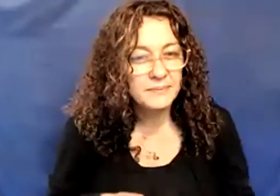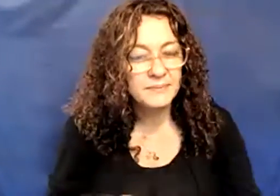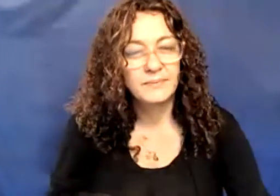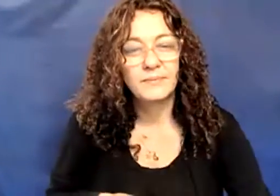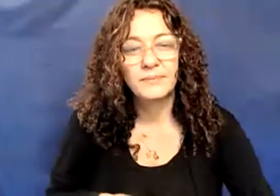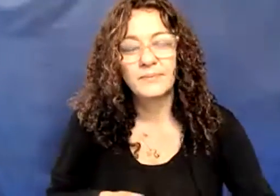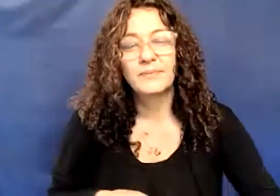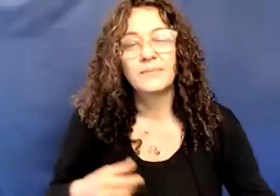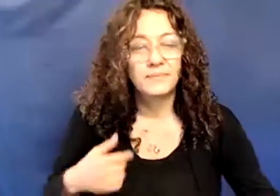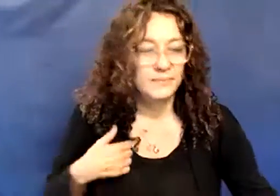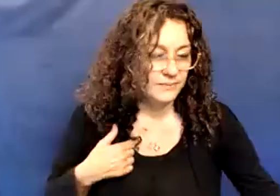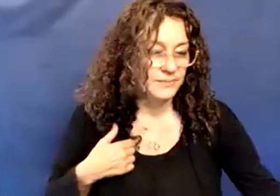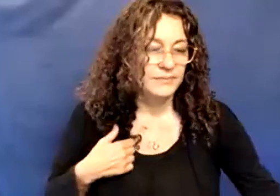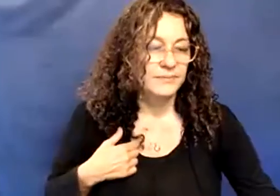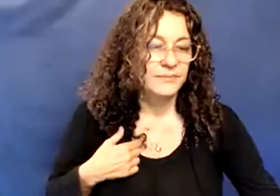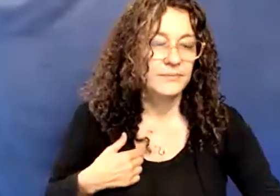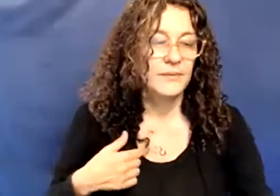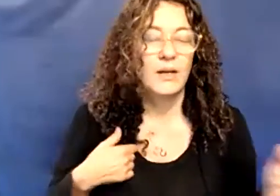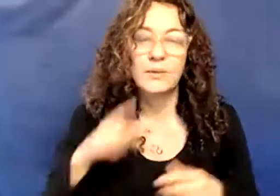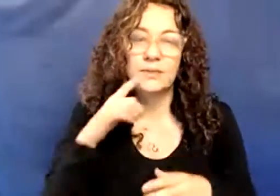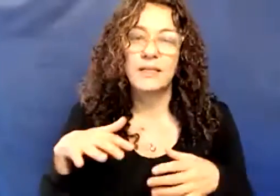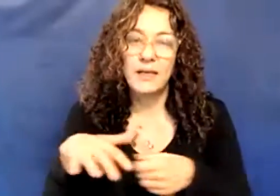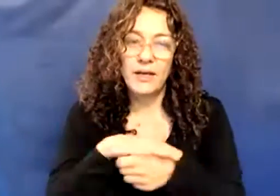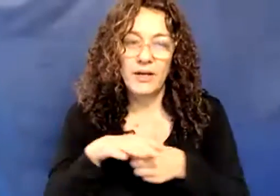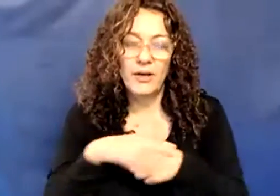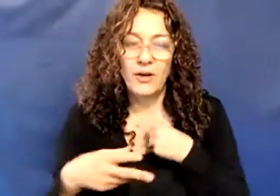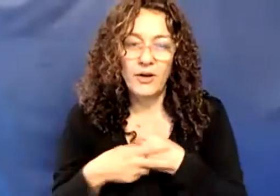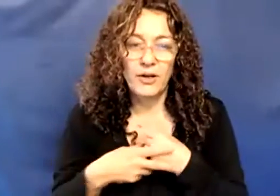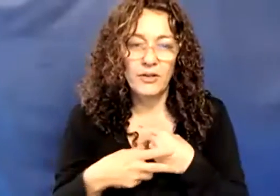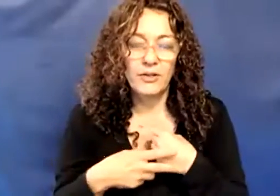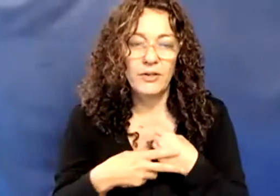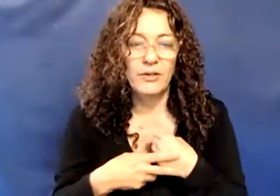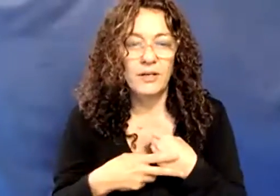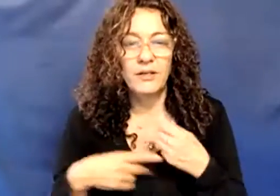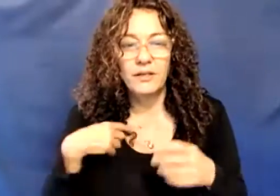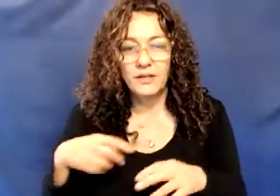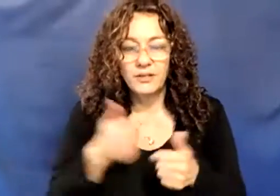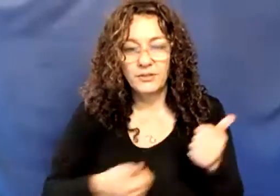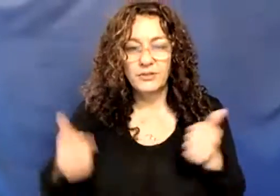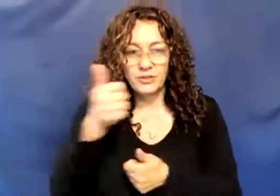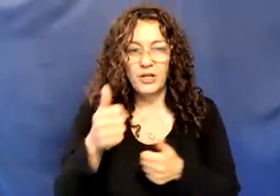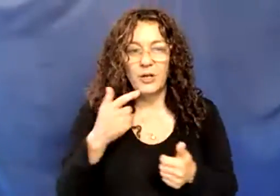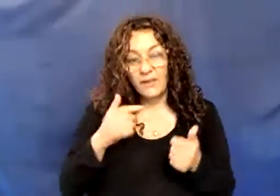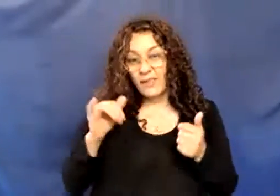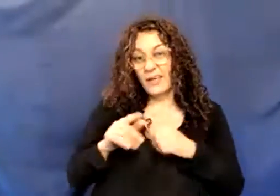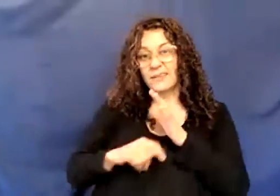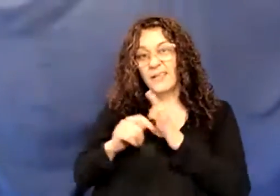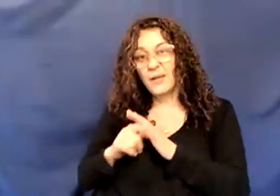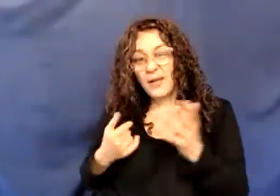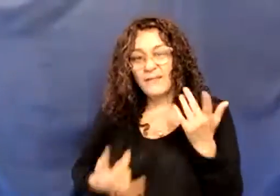very interesting time in our area. We had fires that were going on. We had